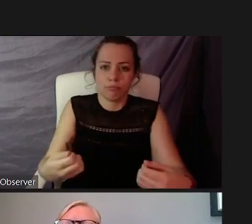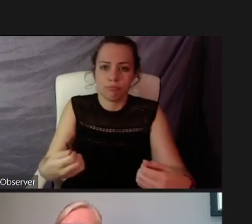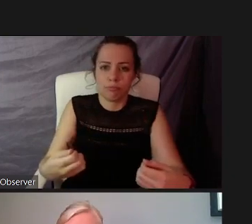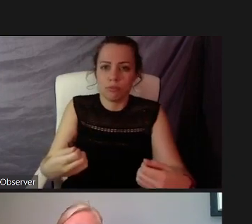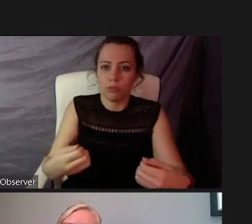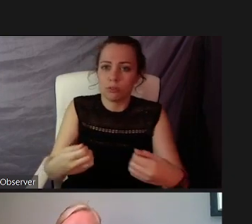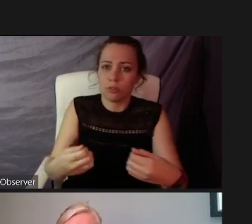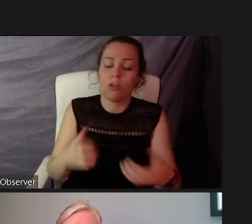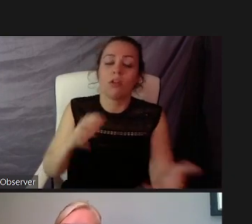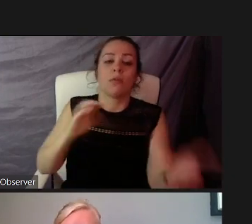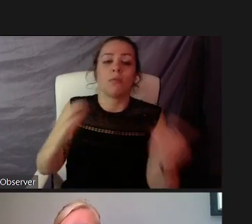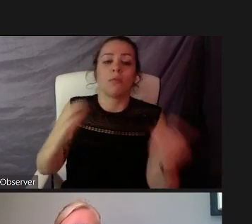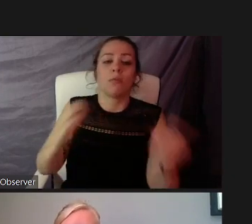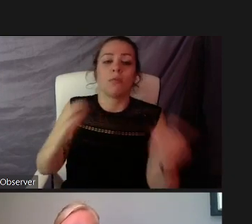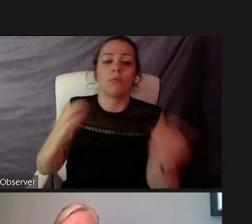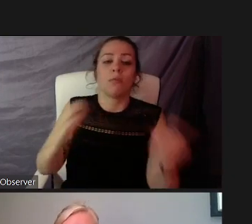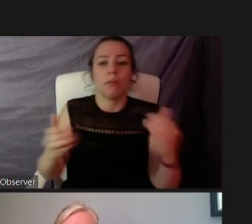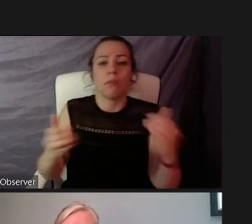person. For example, a